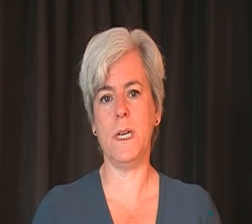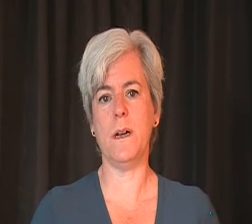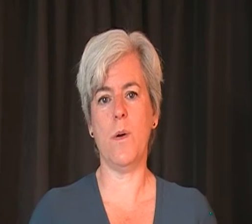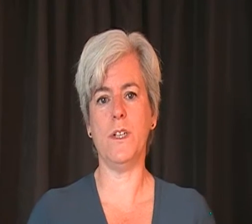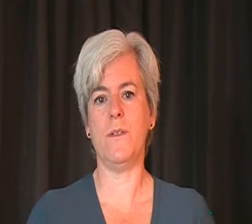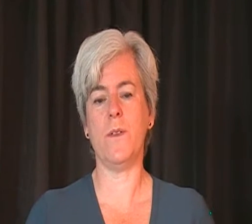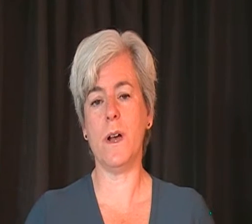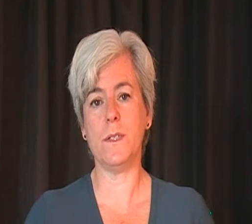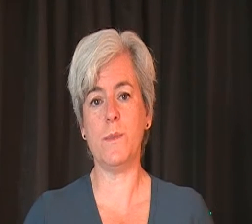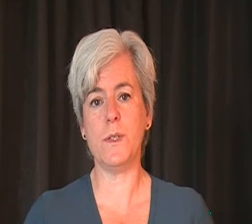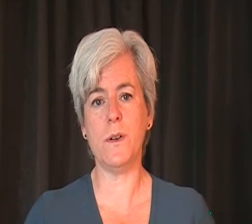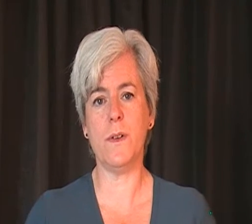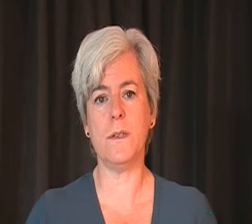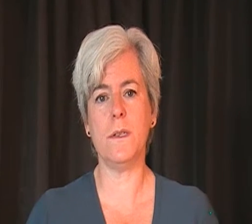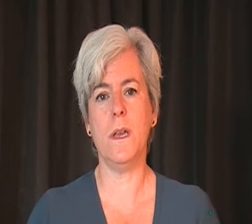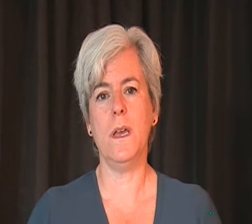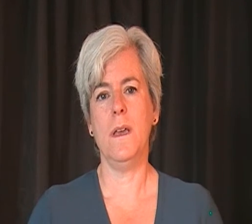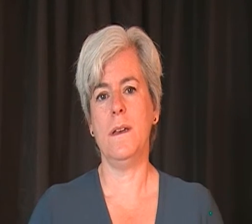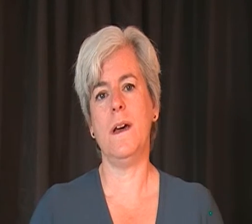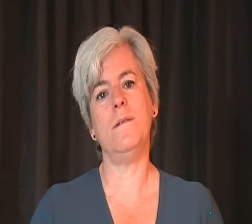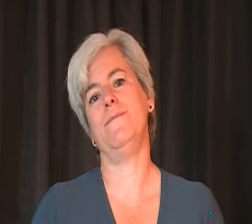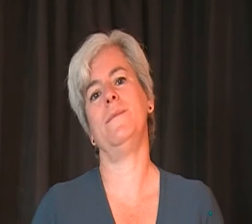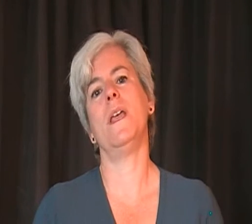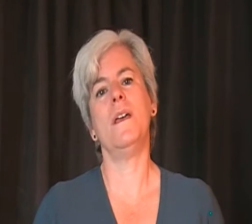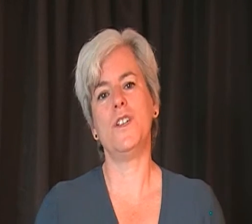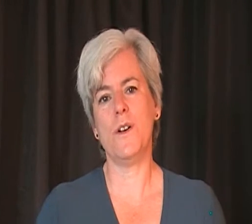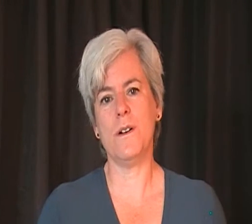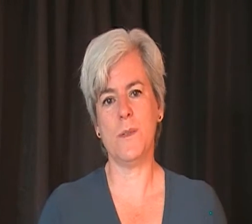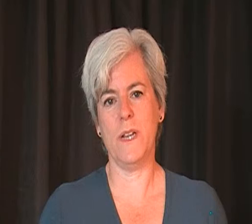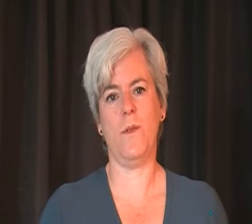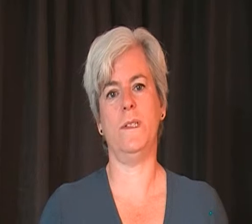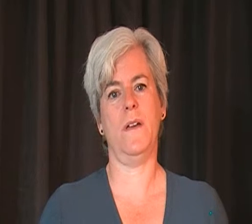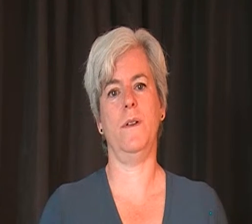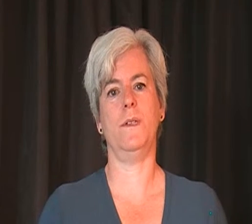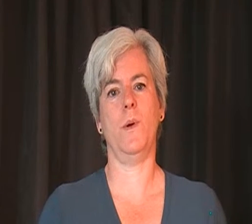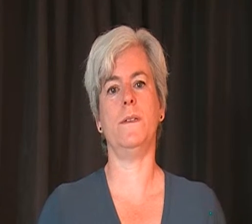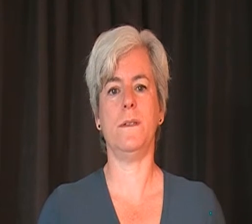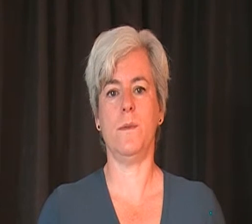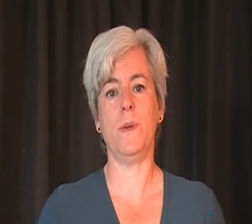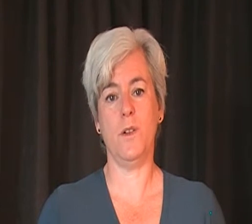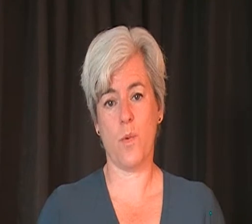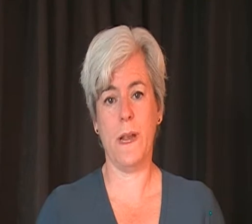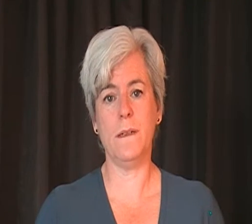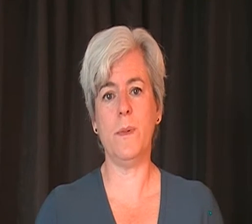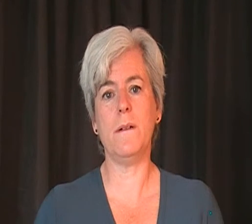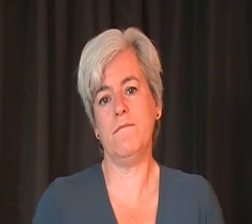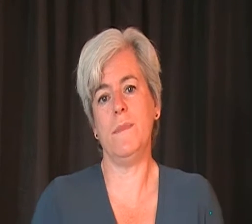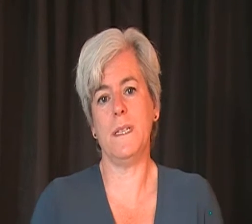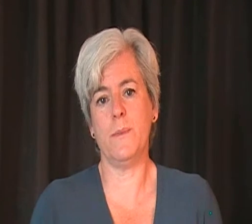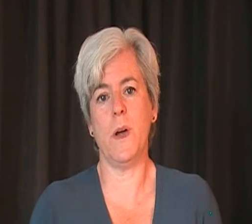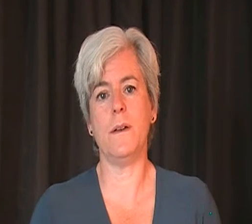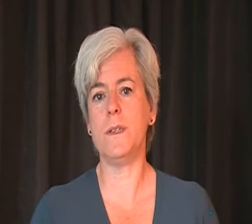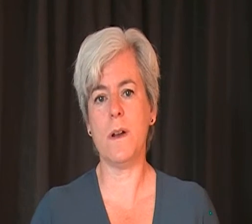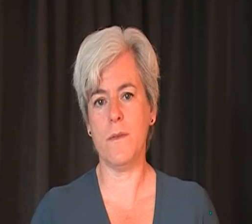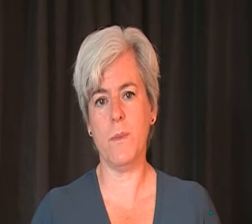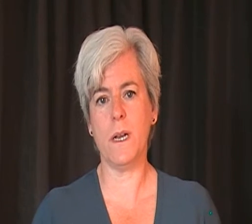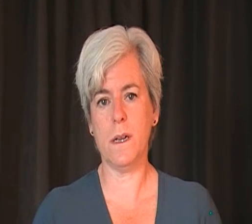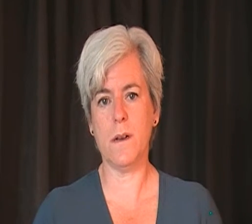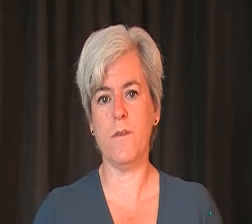in a question for customer service? Now, sure, 24/7 responses would be great, but let's be honest, not everybody can